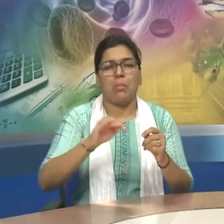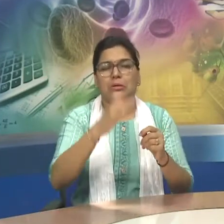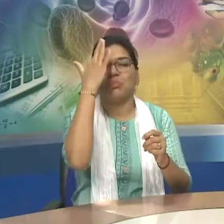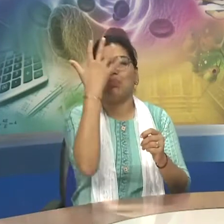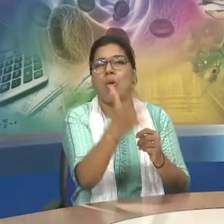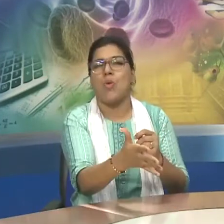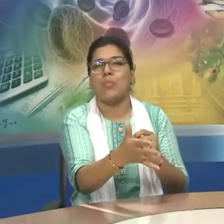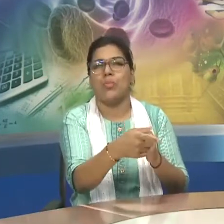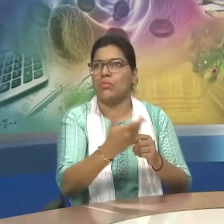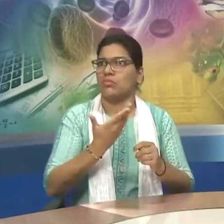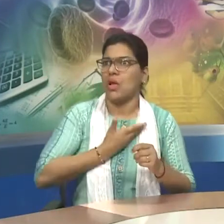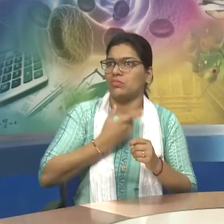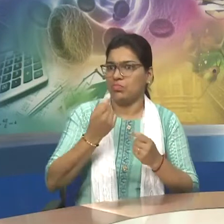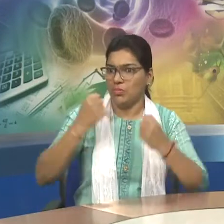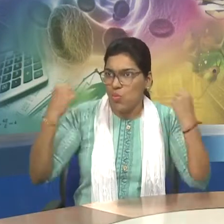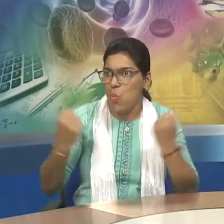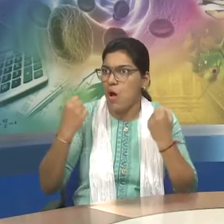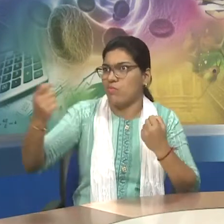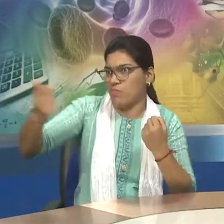work is